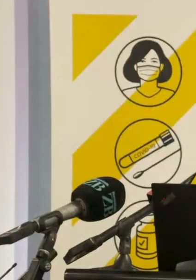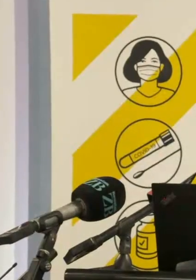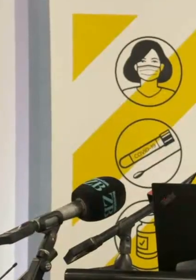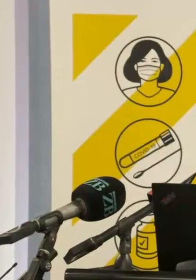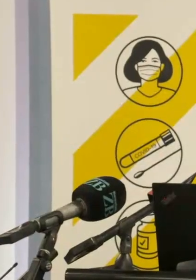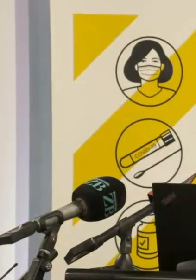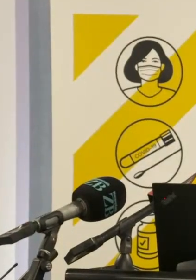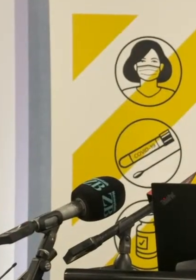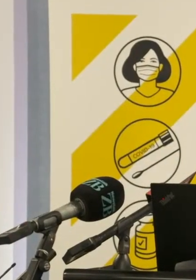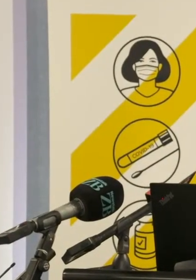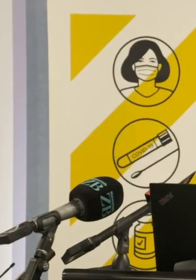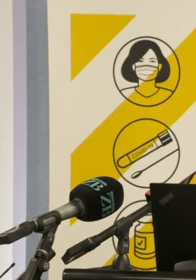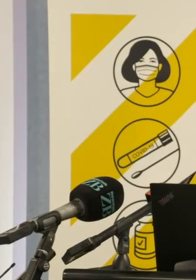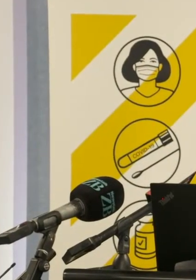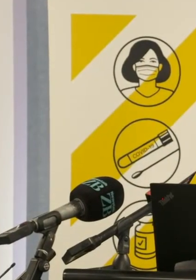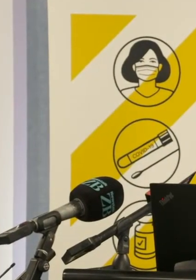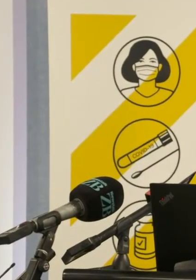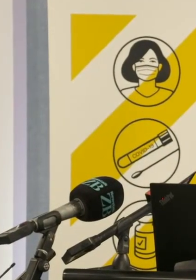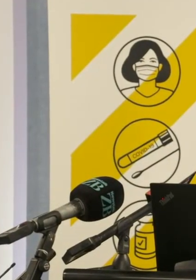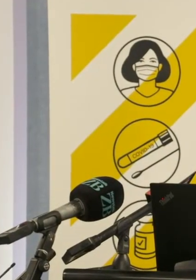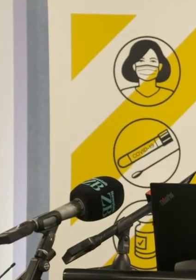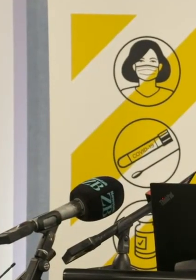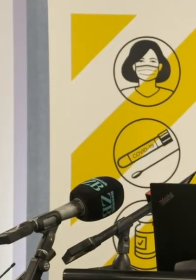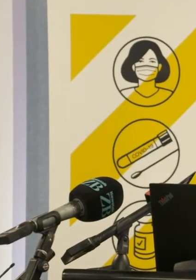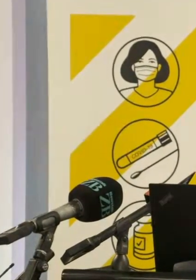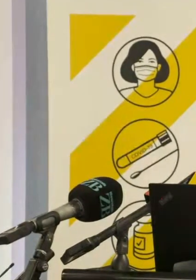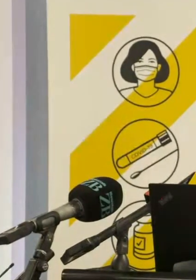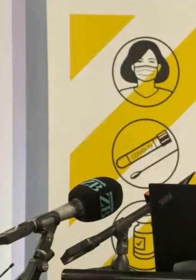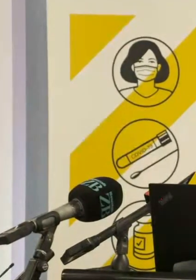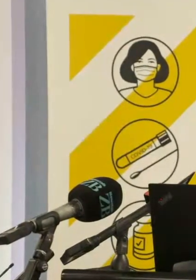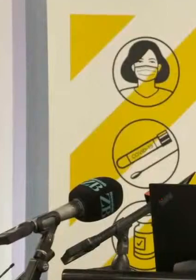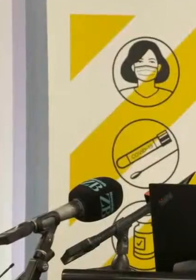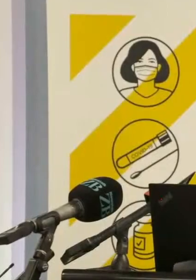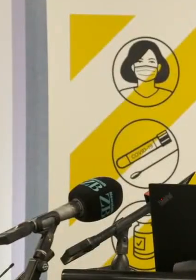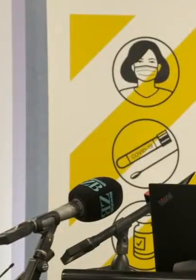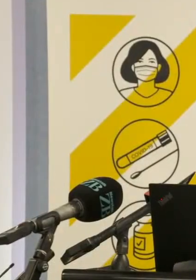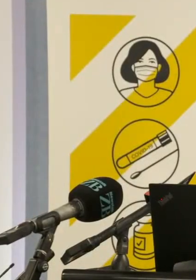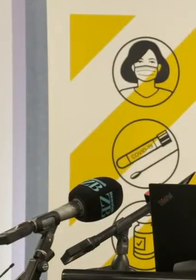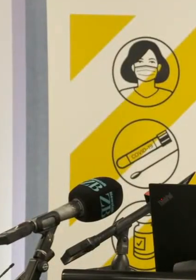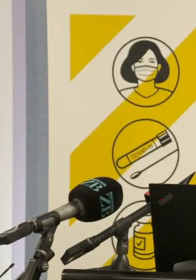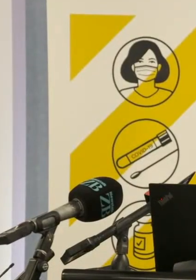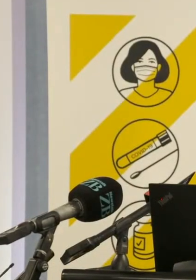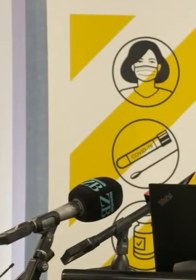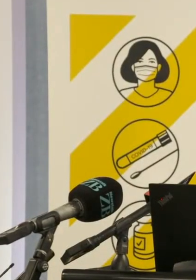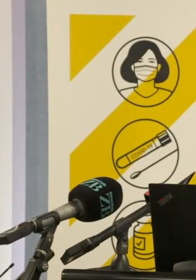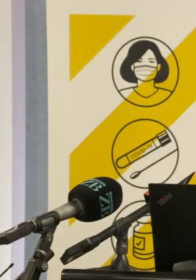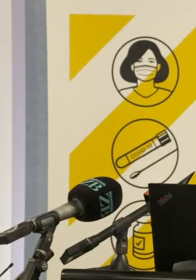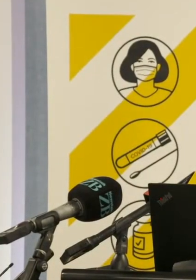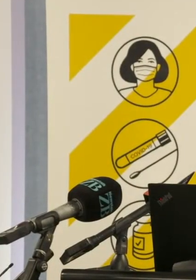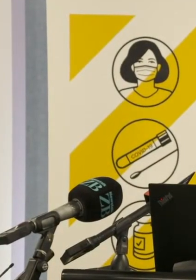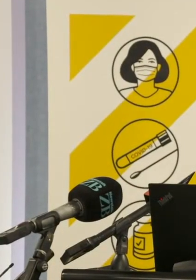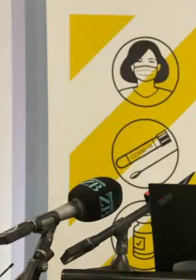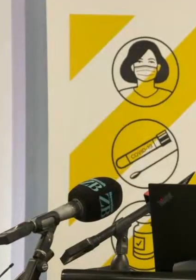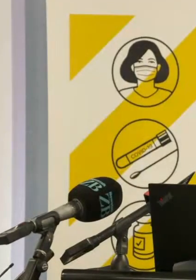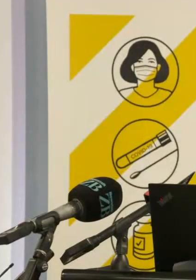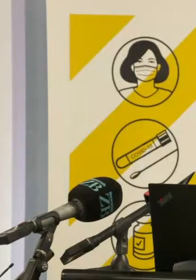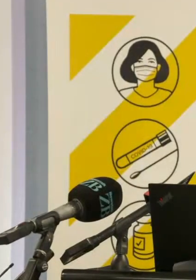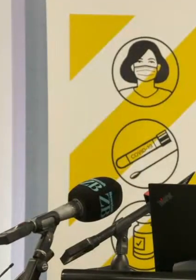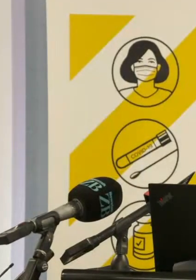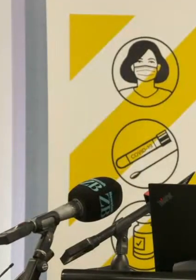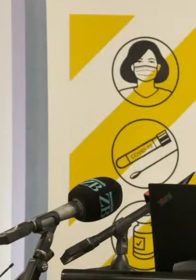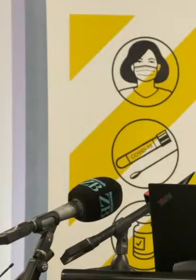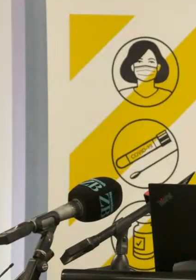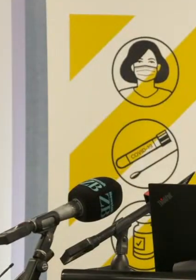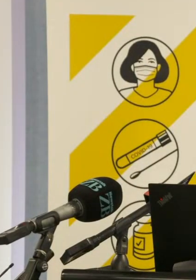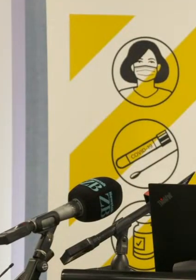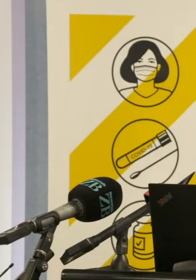who leads the Care in the Community program here in the Ministry of Health, and I've also got Viv Rickard, who's the Deputy Chief Executive